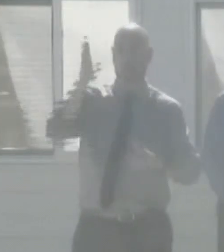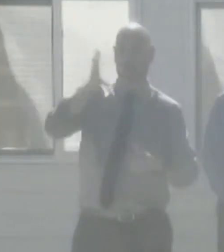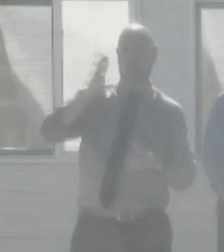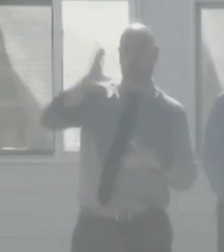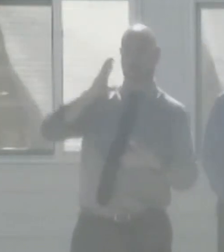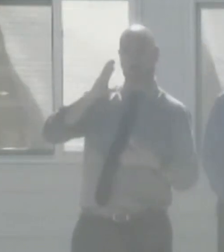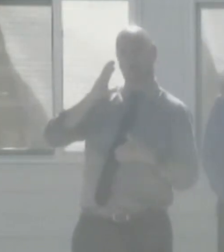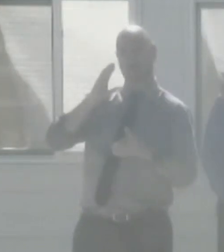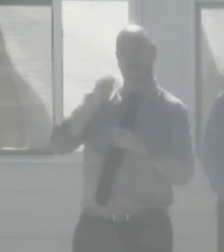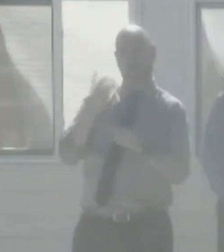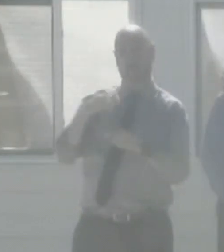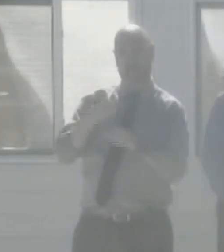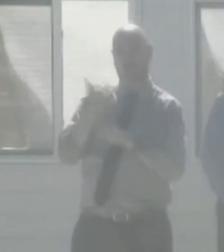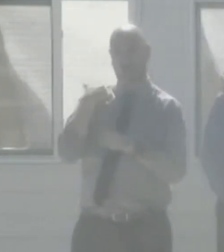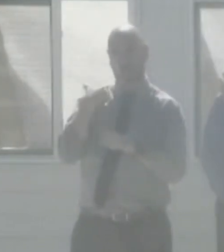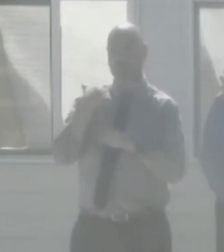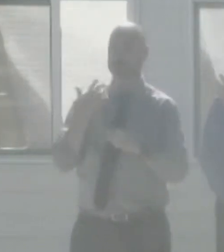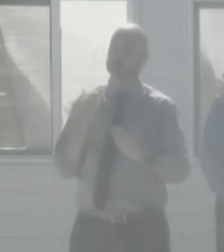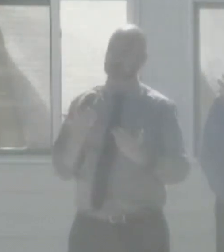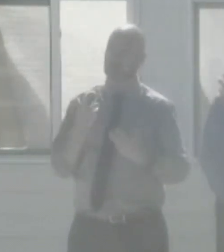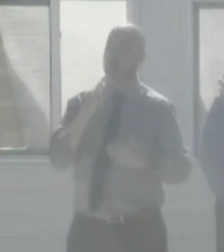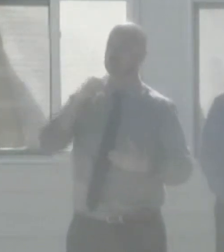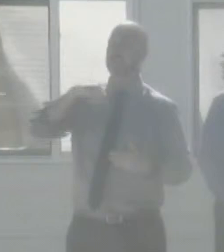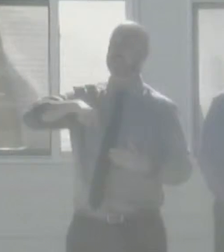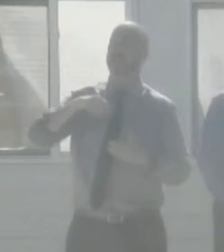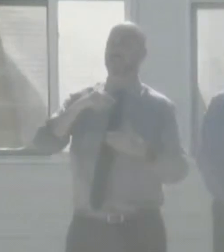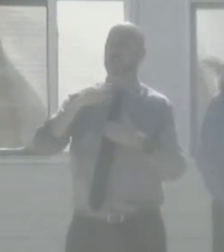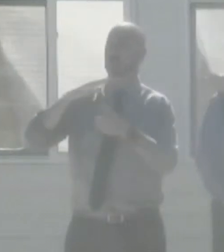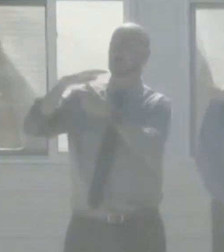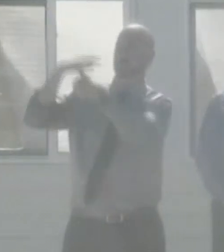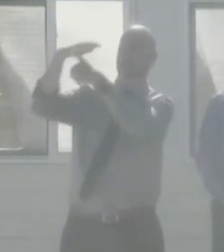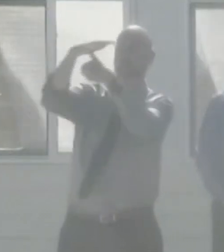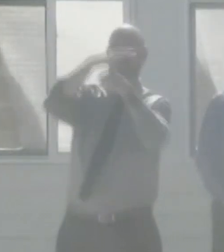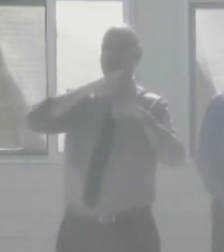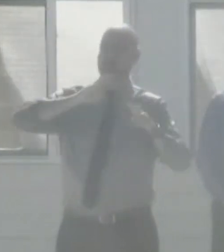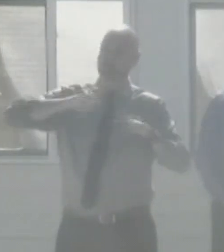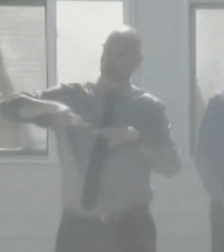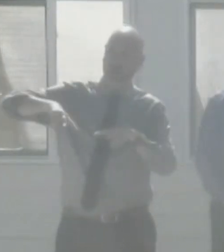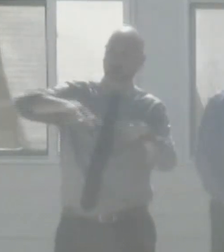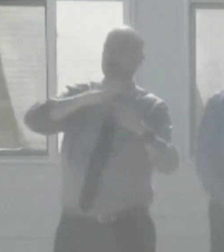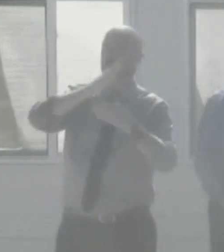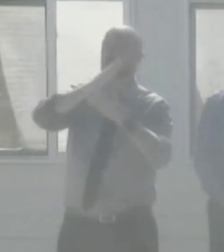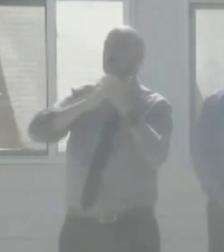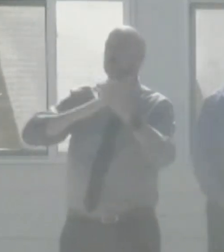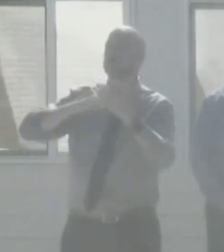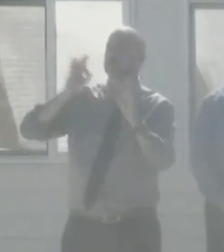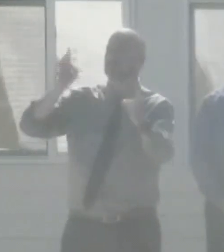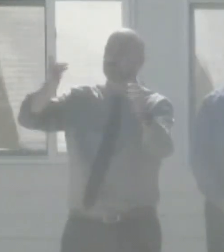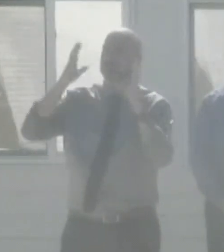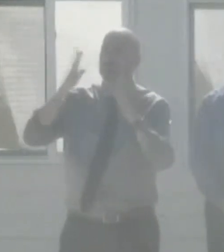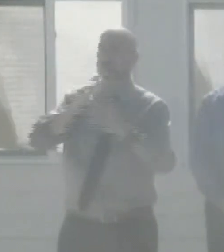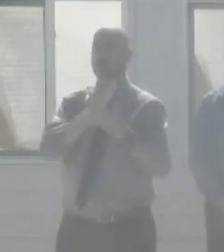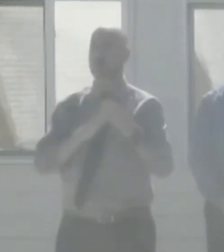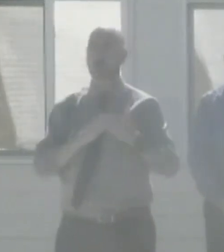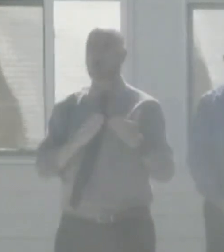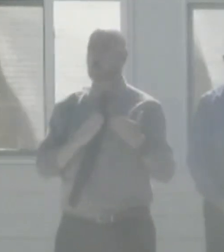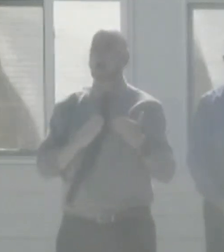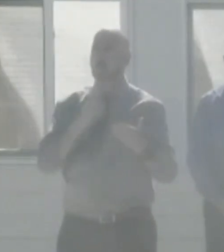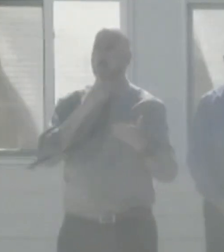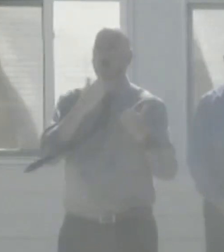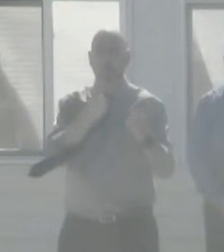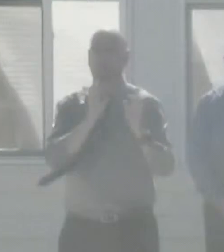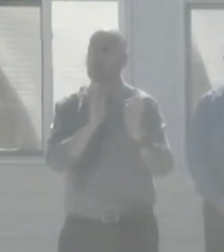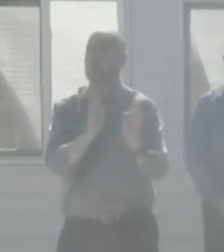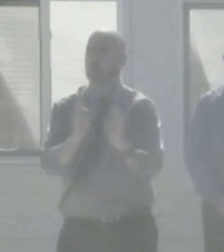communities as well. There were definitely some roofs that were really bad, but then there were others that did really well. Another thing I think I can say just